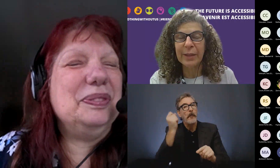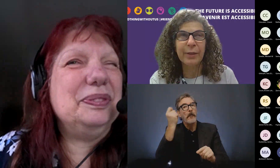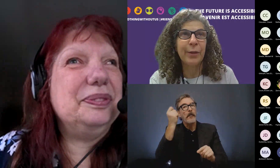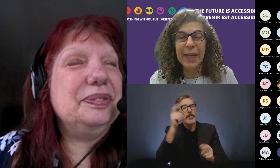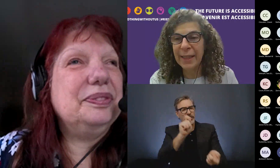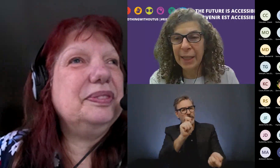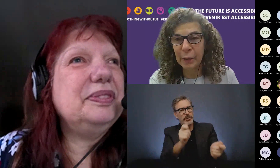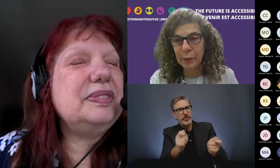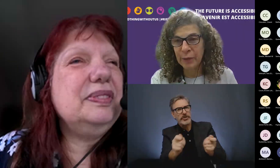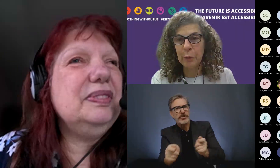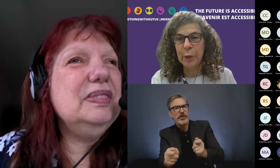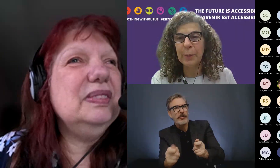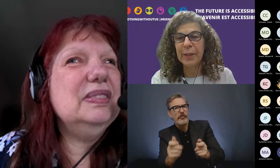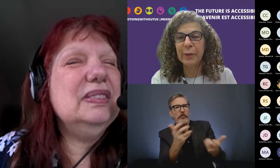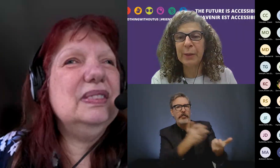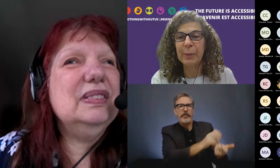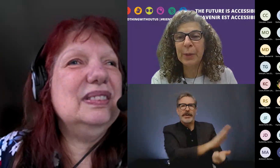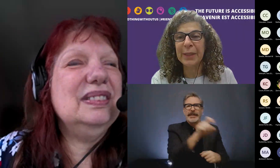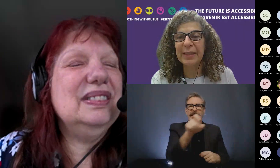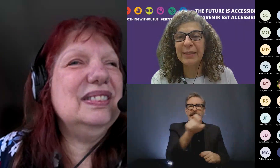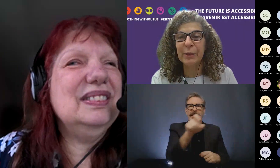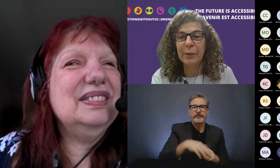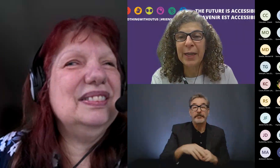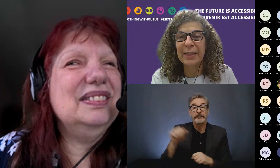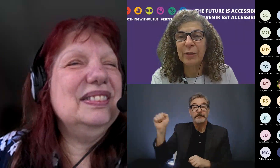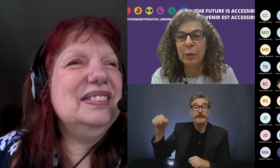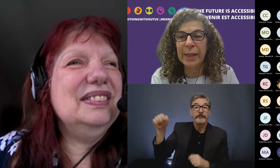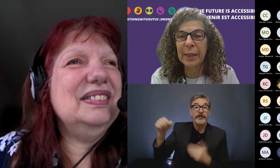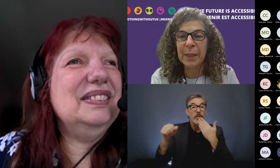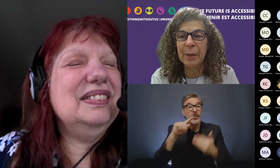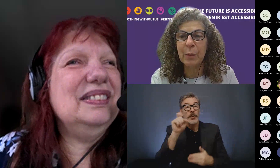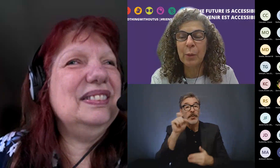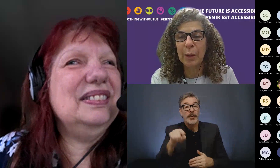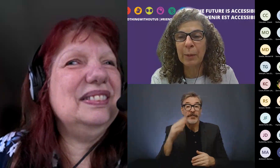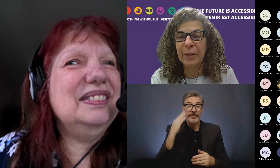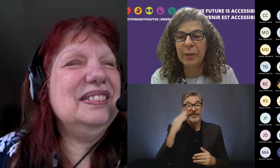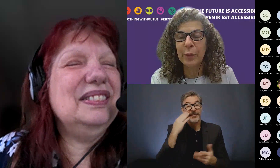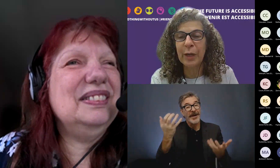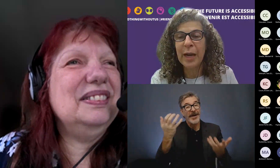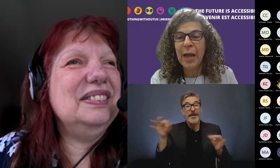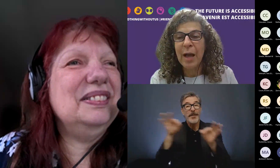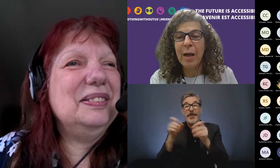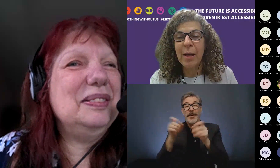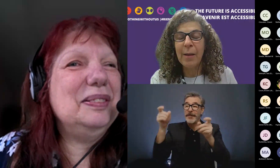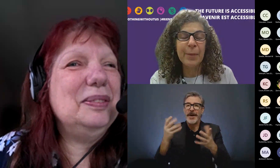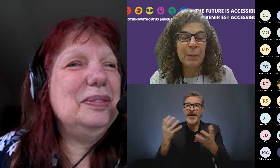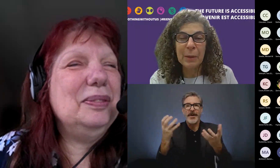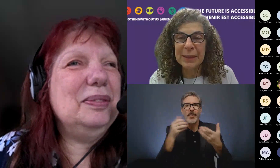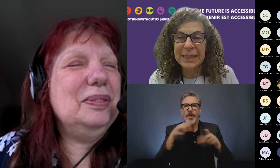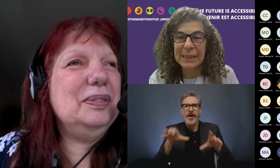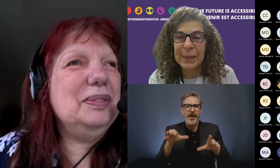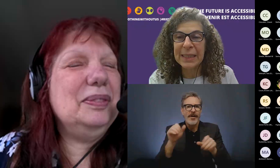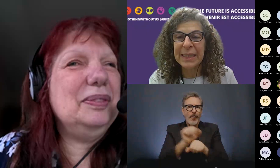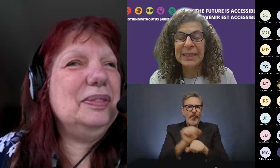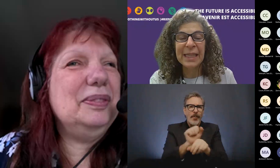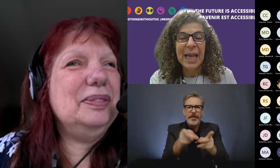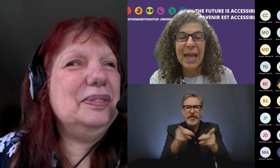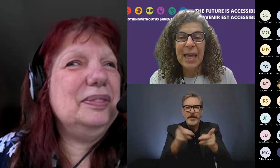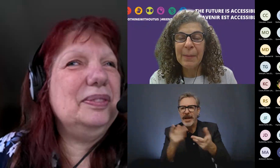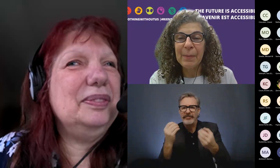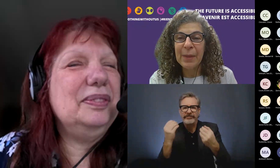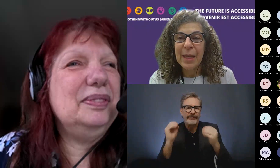to create the inclusive workplace for employees and create this welcoming workplace for people with